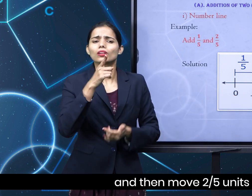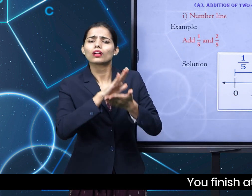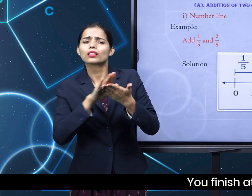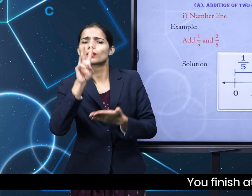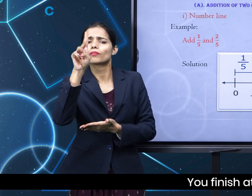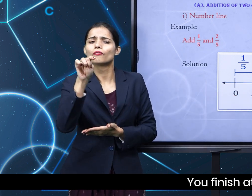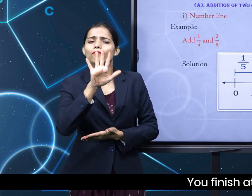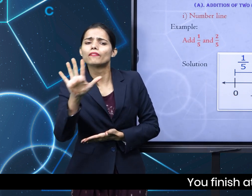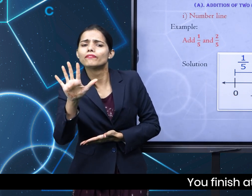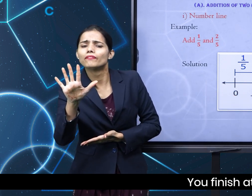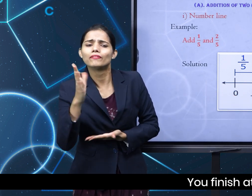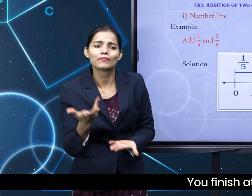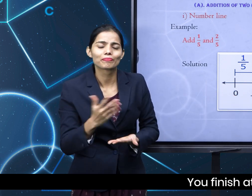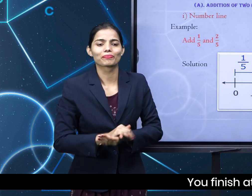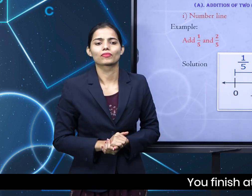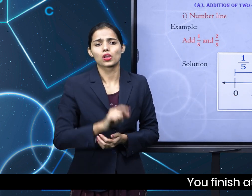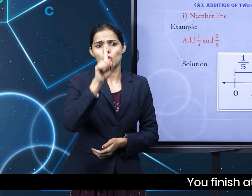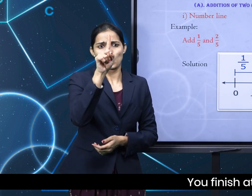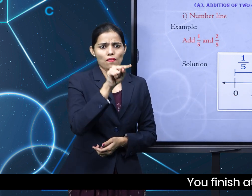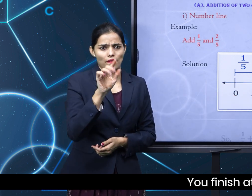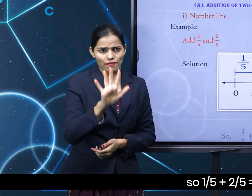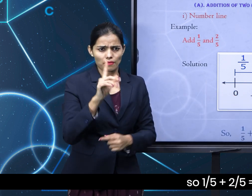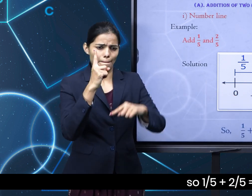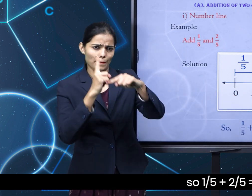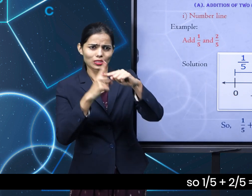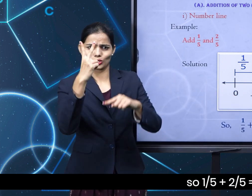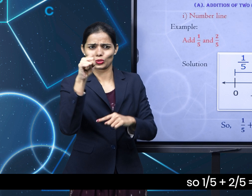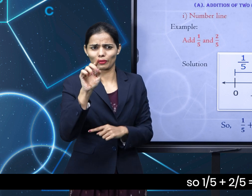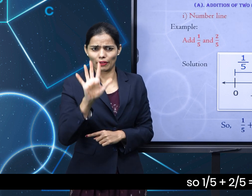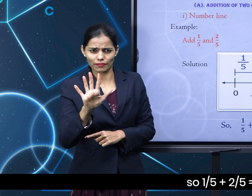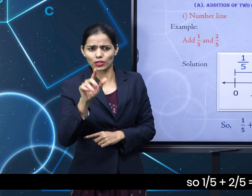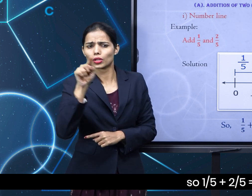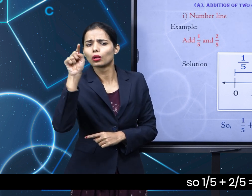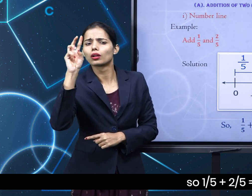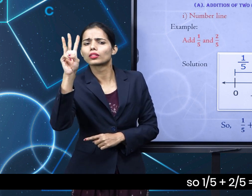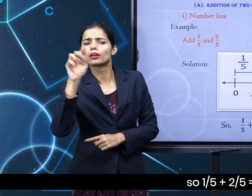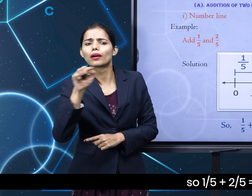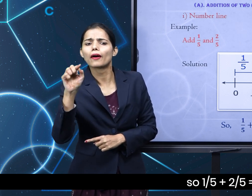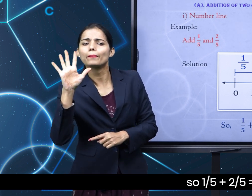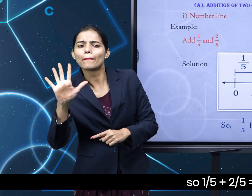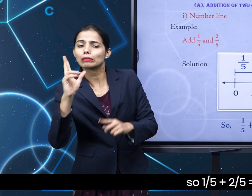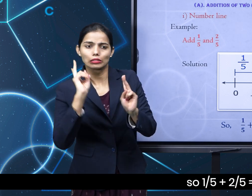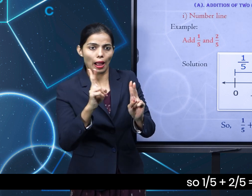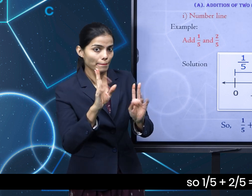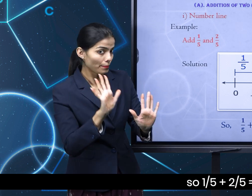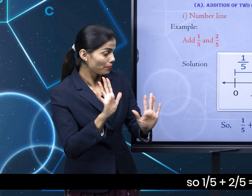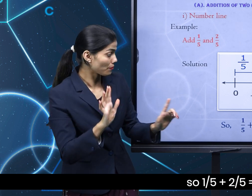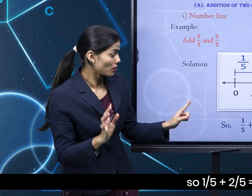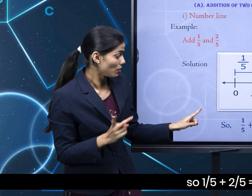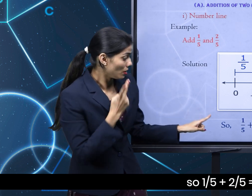You finish at 3 by 5. So, 1 by 5 plus 2 by 5 is equal to 3 by